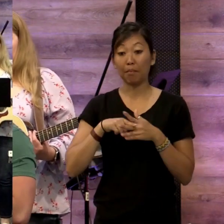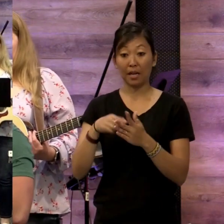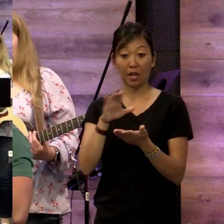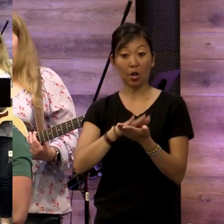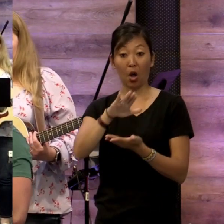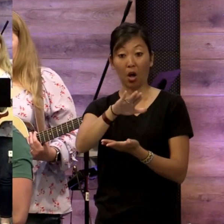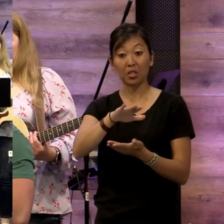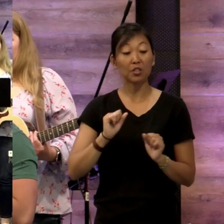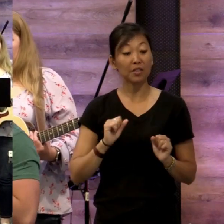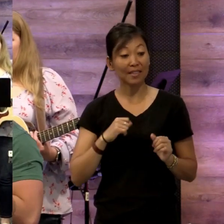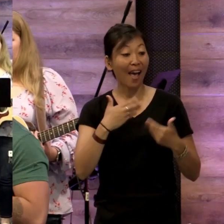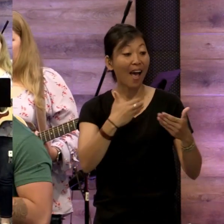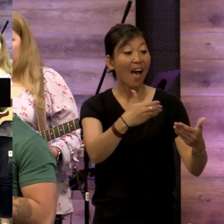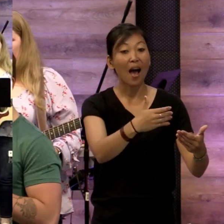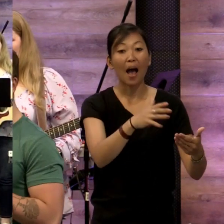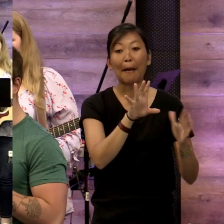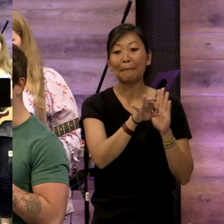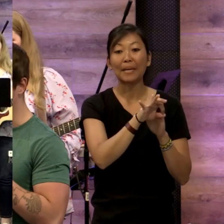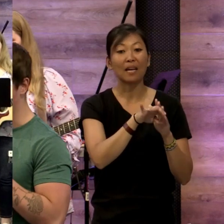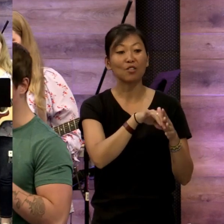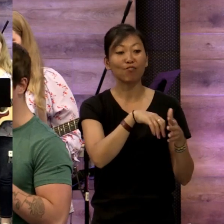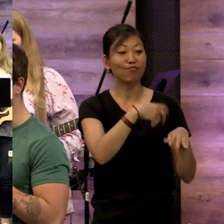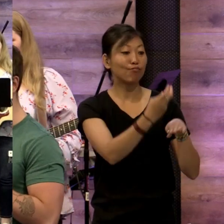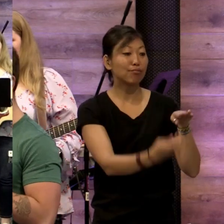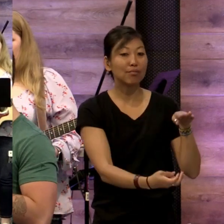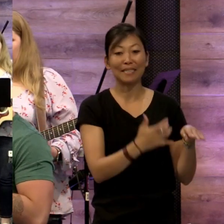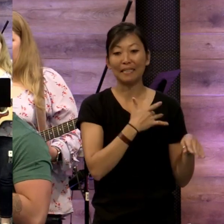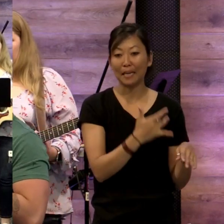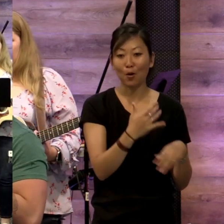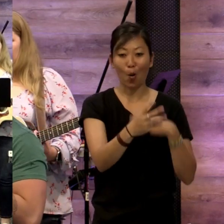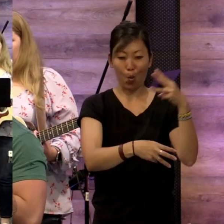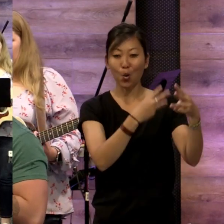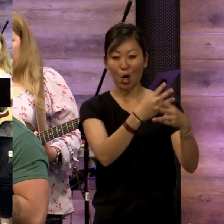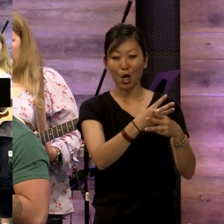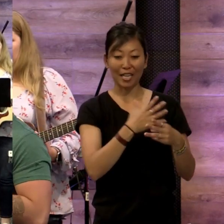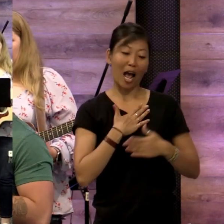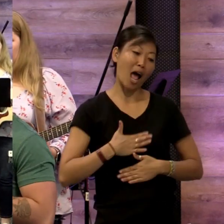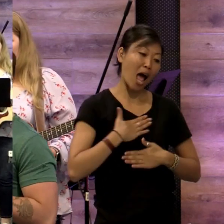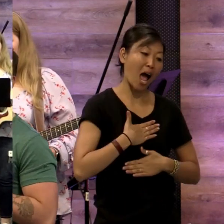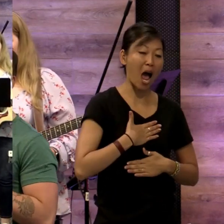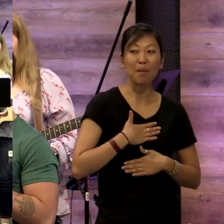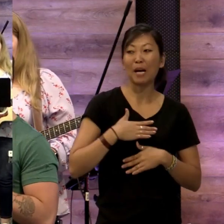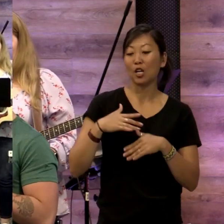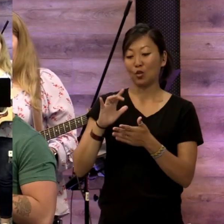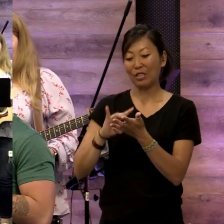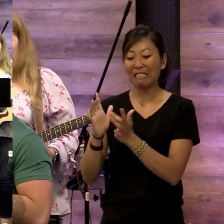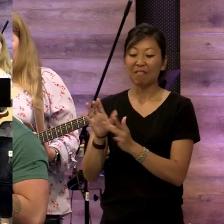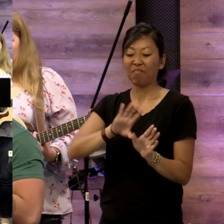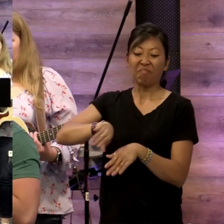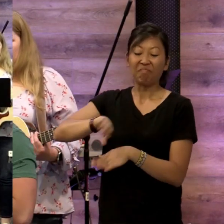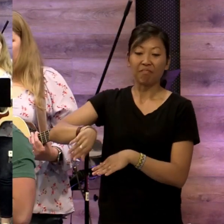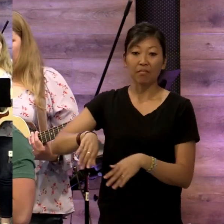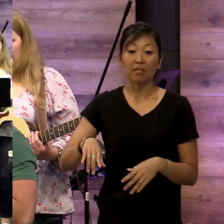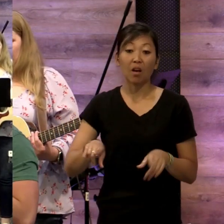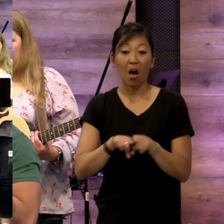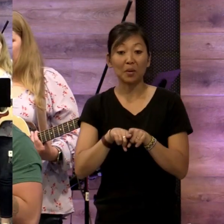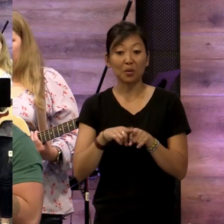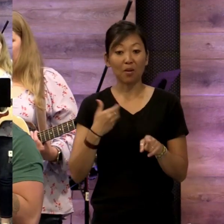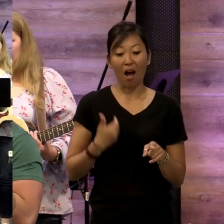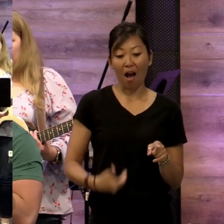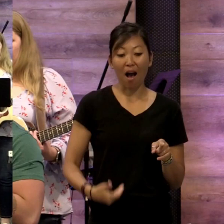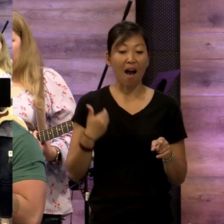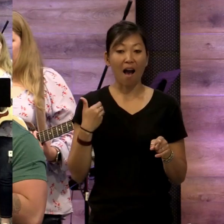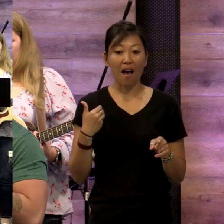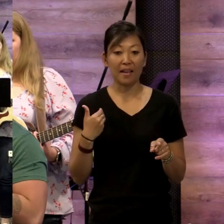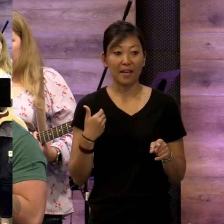and beginning of college, I would choose to indulge more and more into typical things of this broken world, while also in many instances being someone